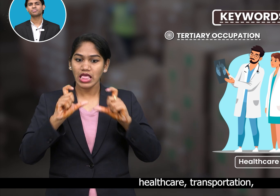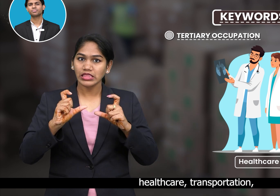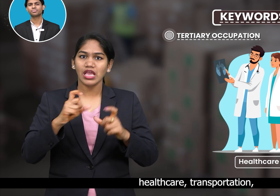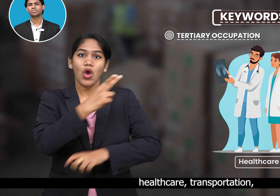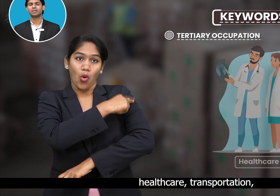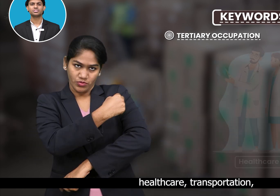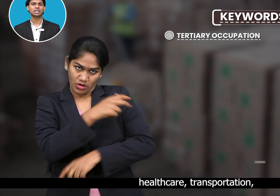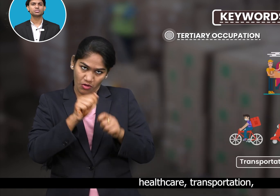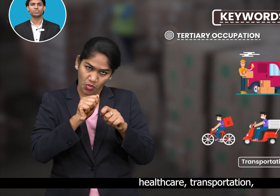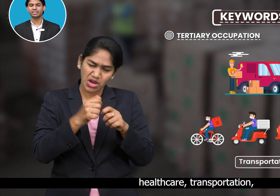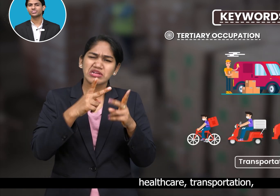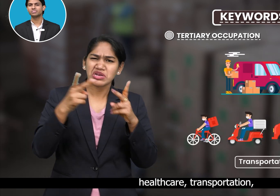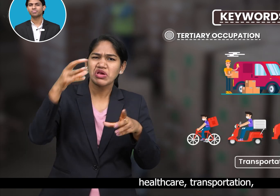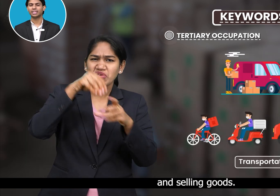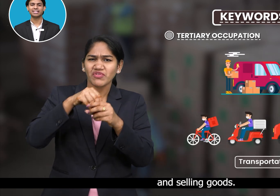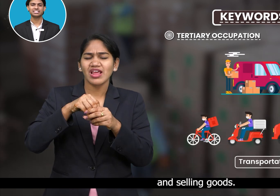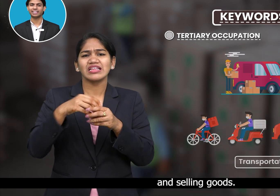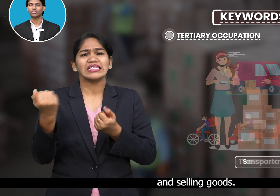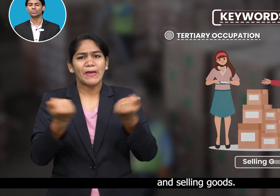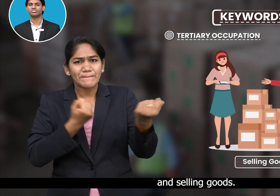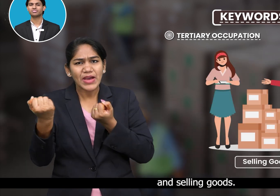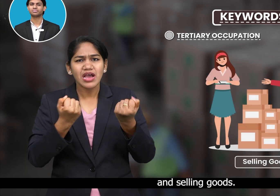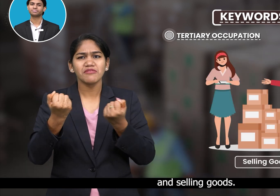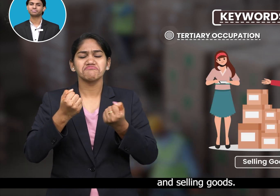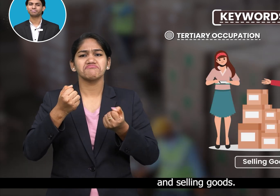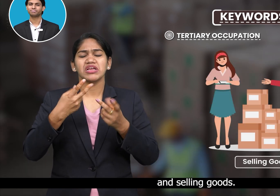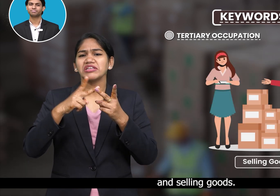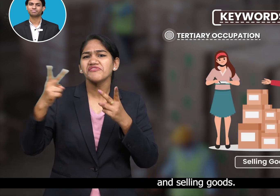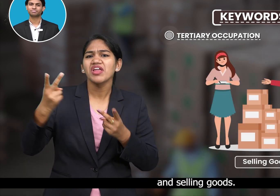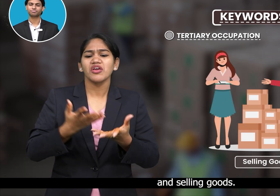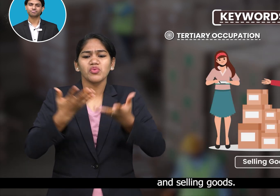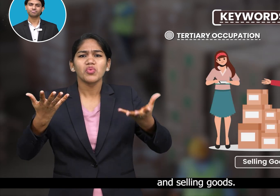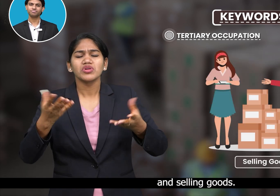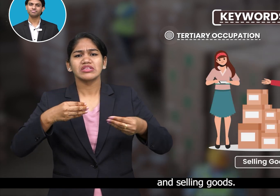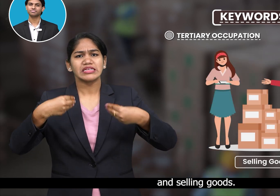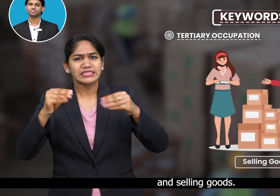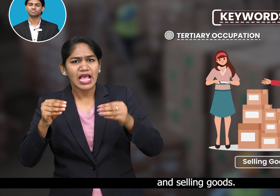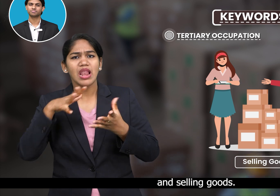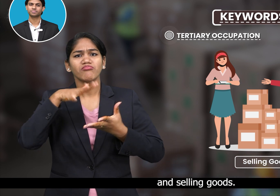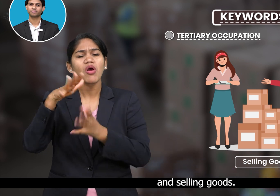healthcare, transportation, and selling goods.